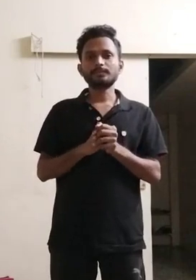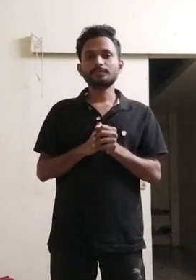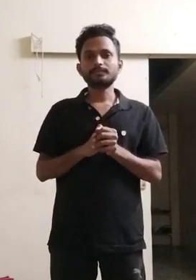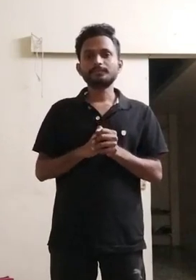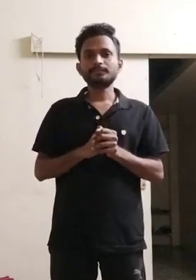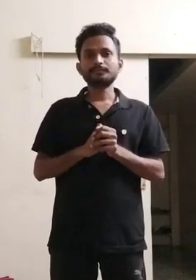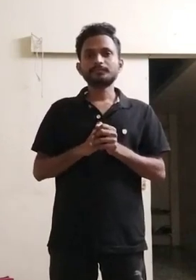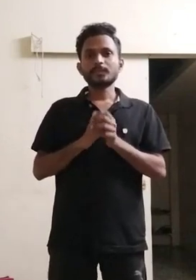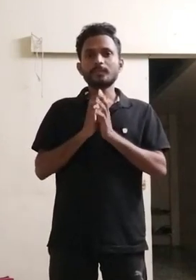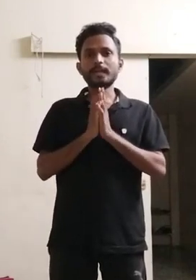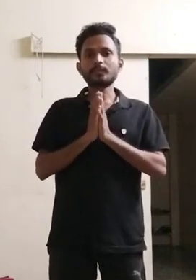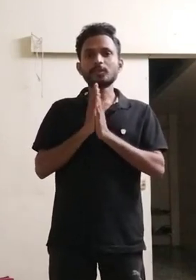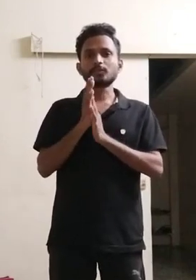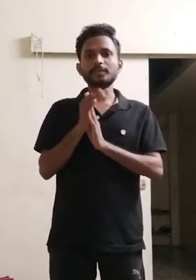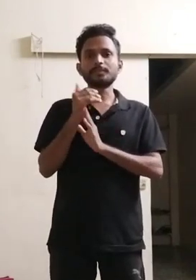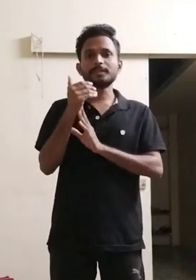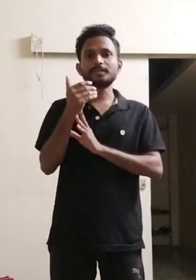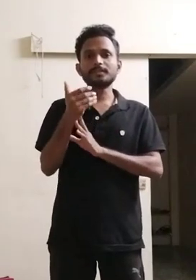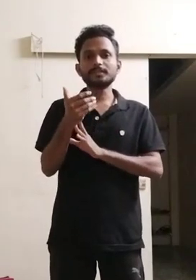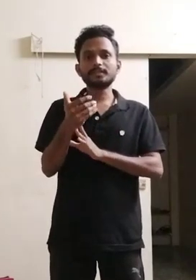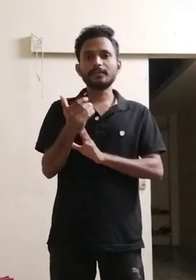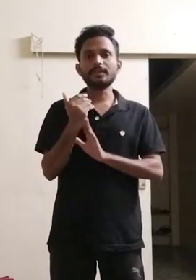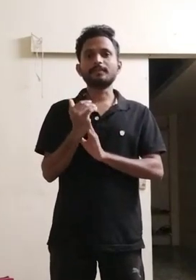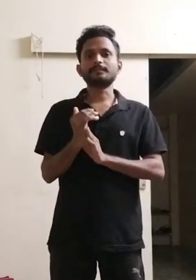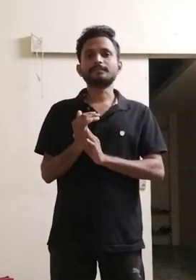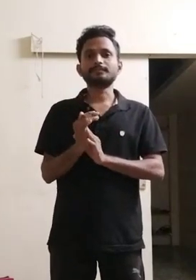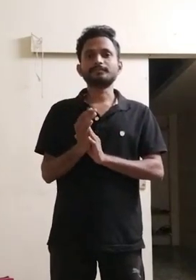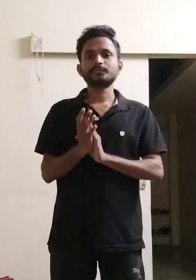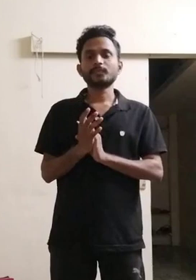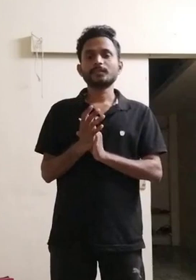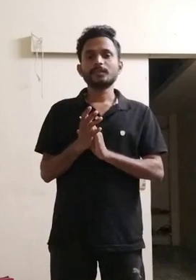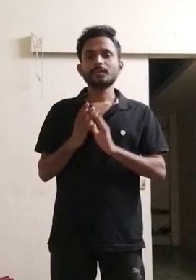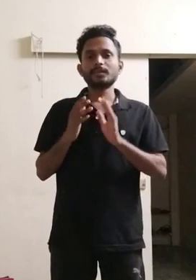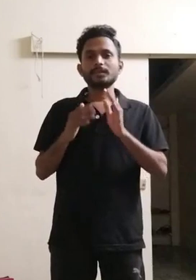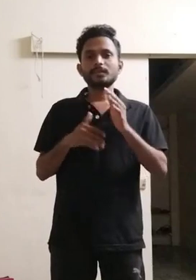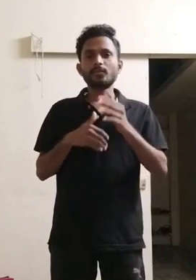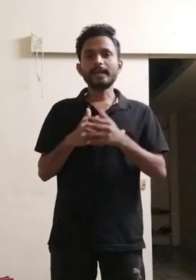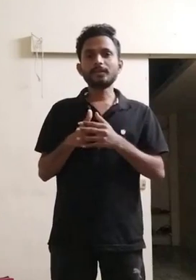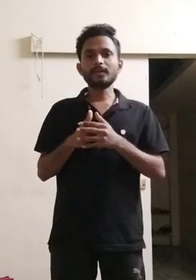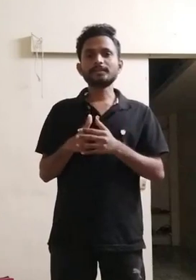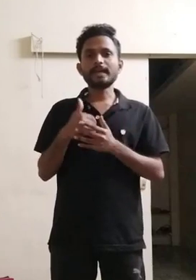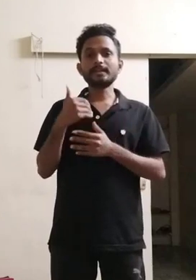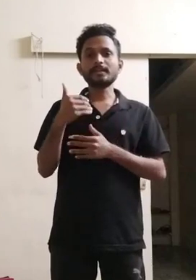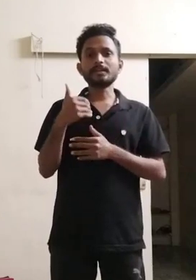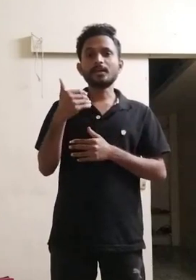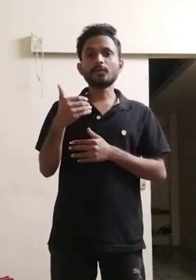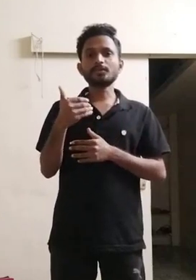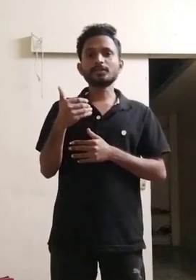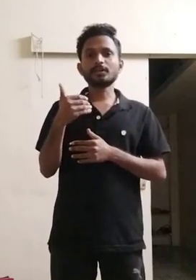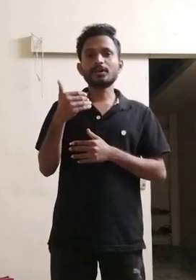specific JVM. write once and run approach